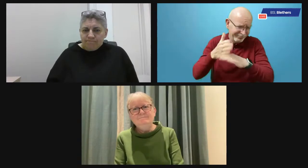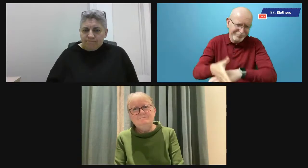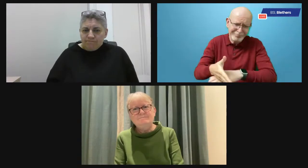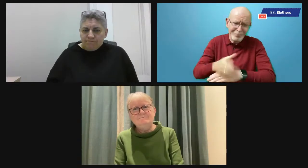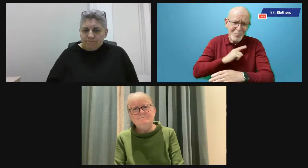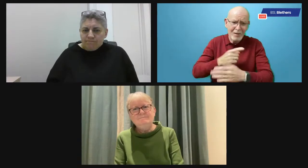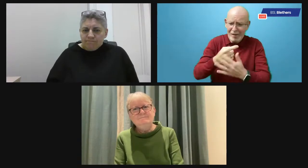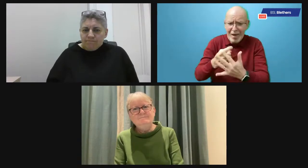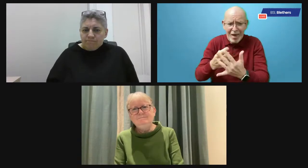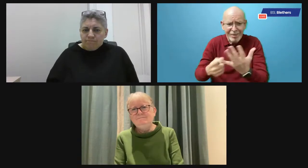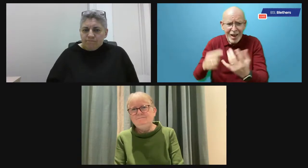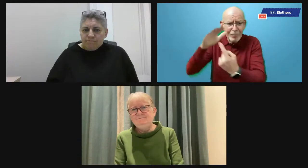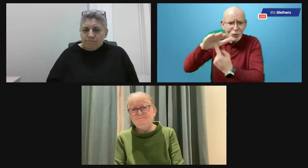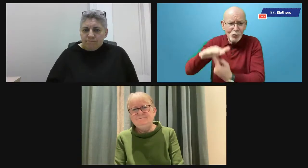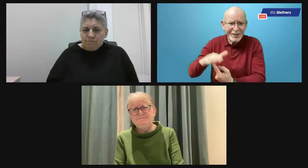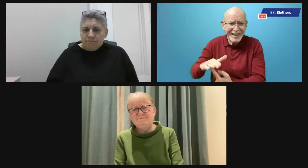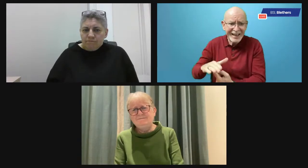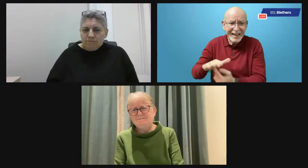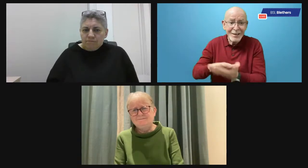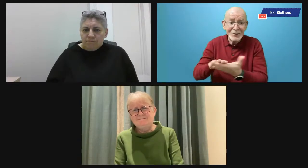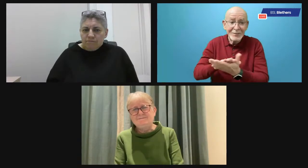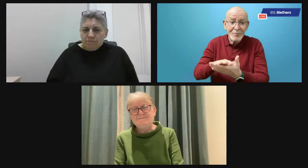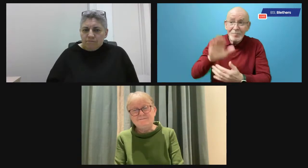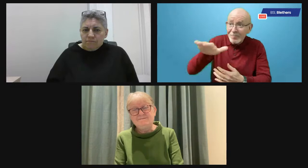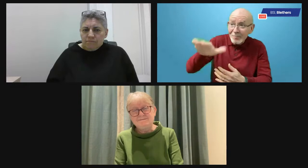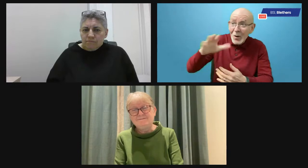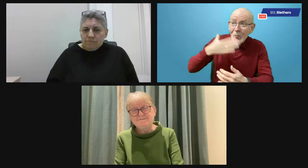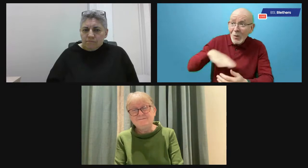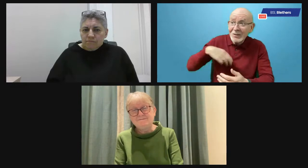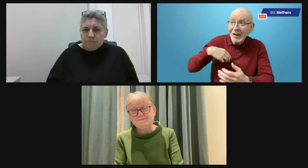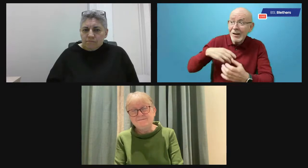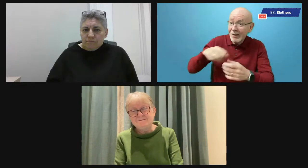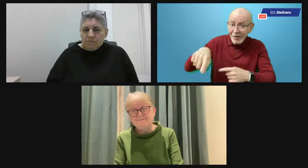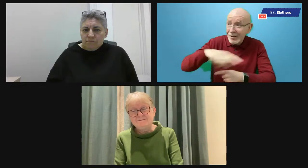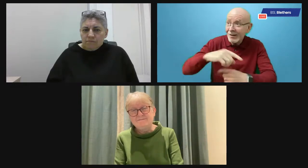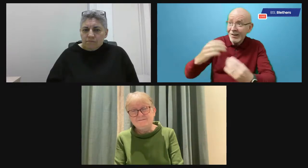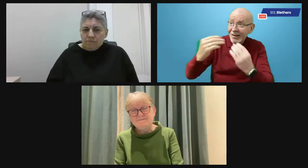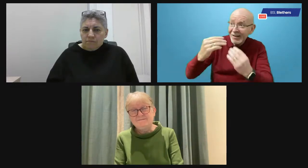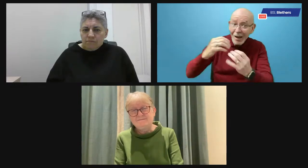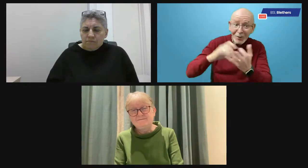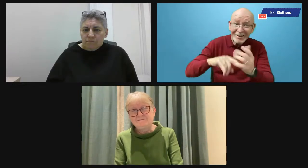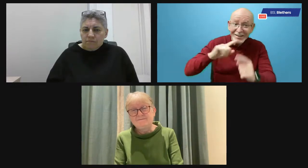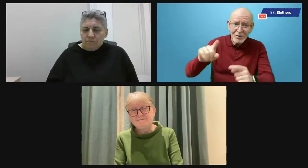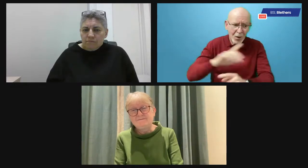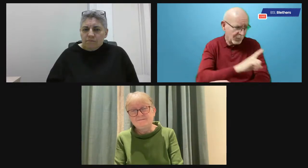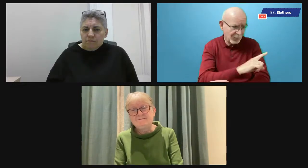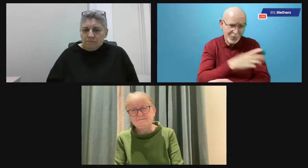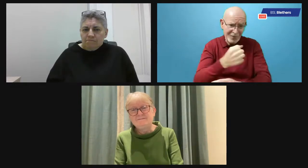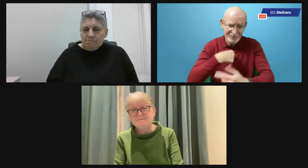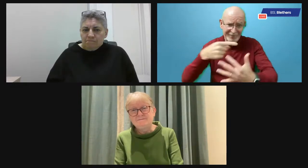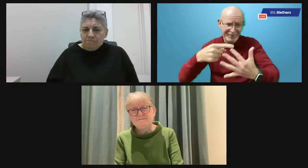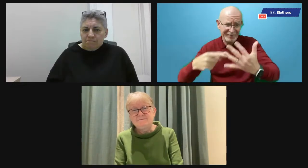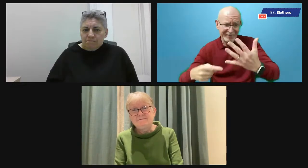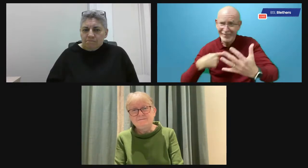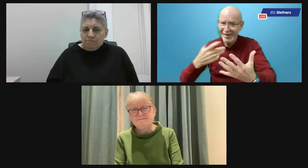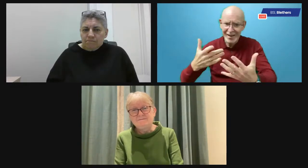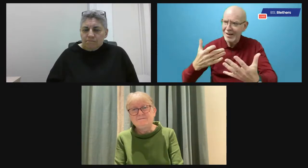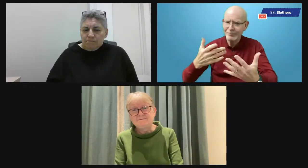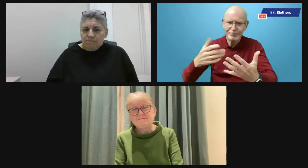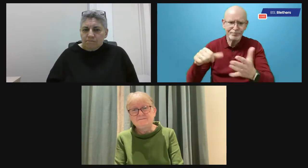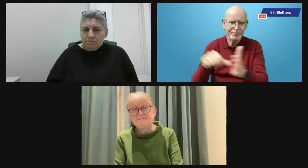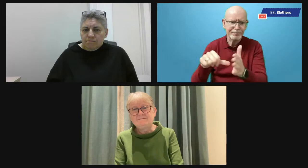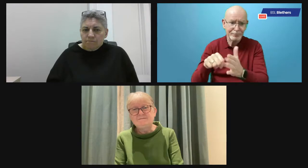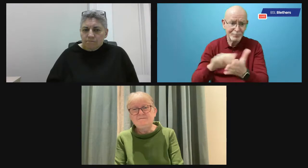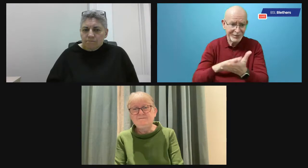now has become a strength. And it's a lot of work, and we've got so many priorities, and we want to be